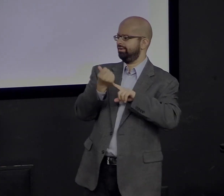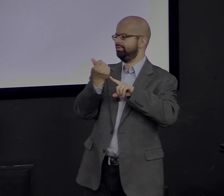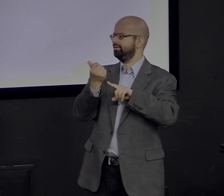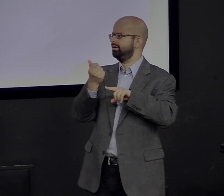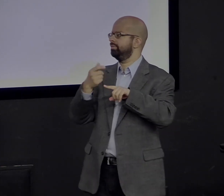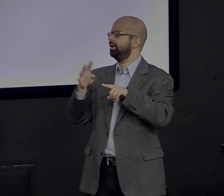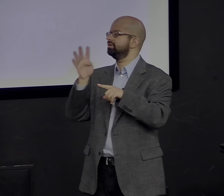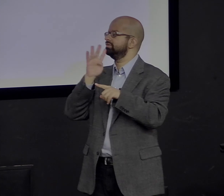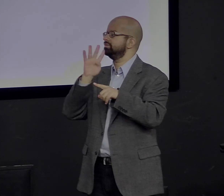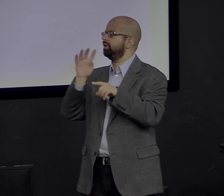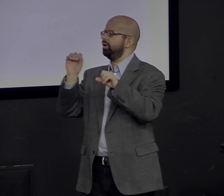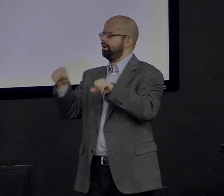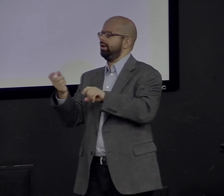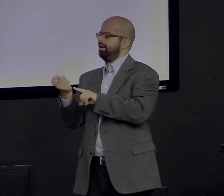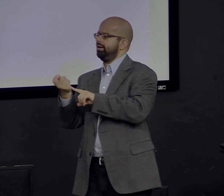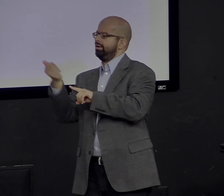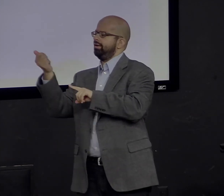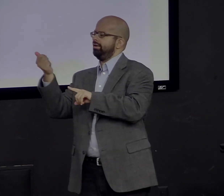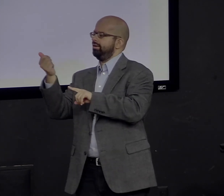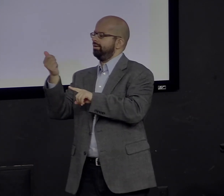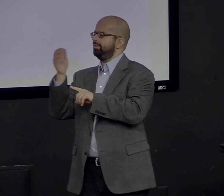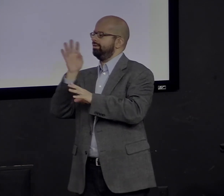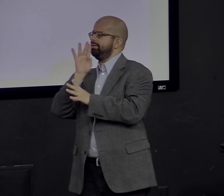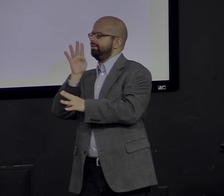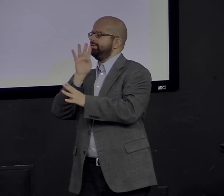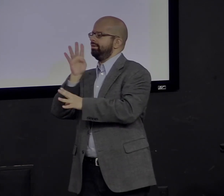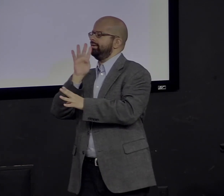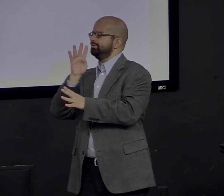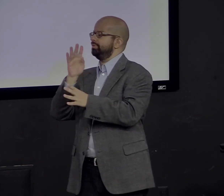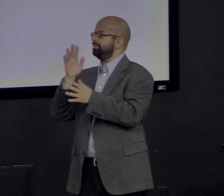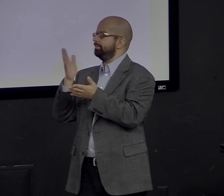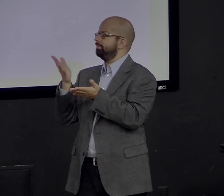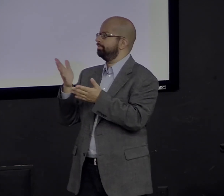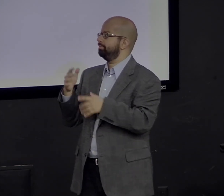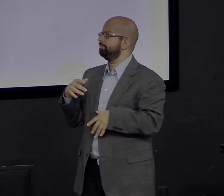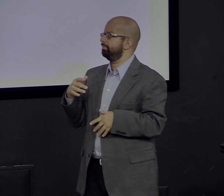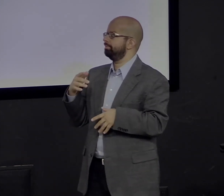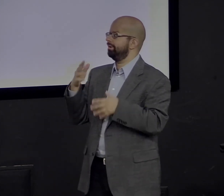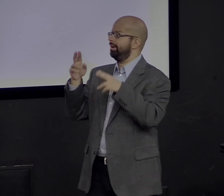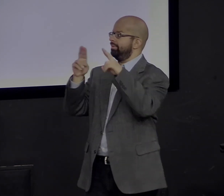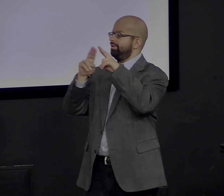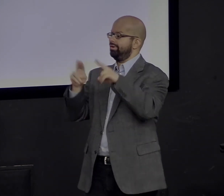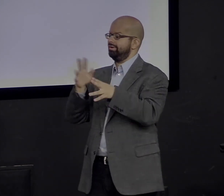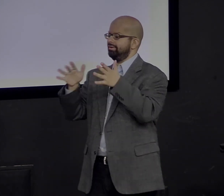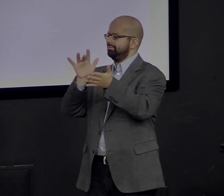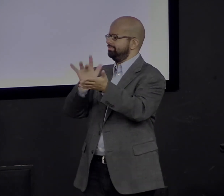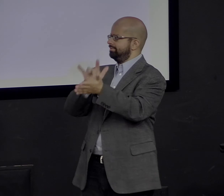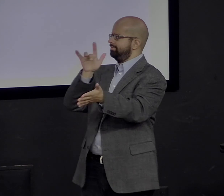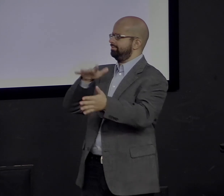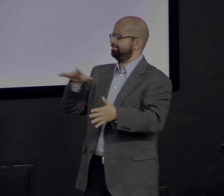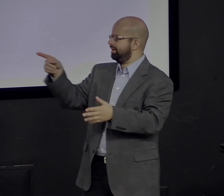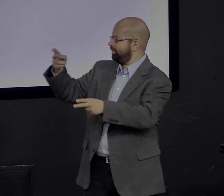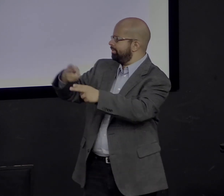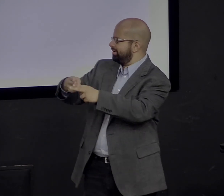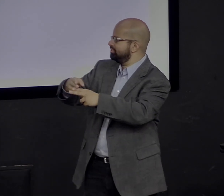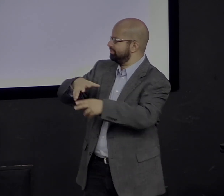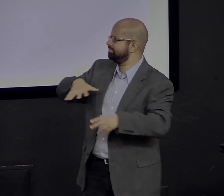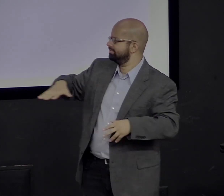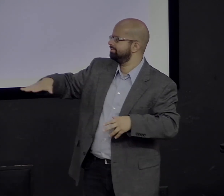incorporate these features in a signed language for it to be comprehensible, for it to be accurate. And I'm